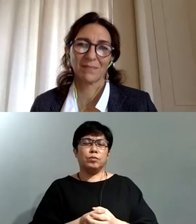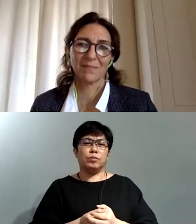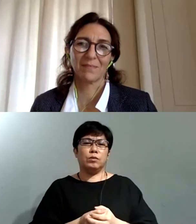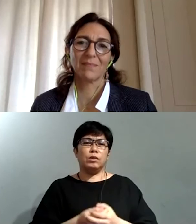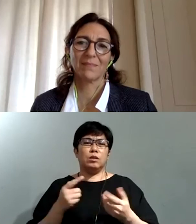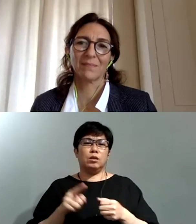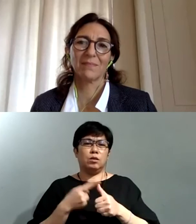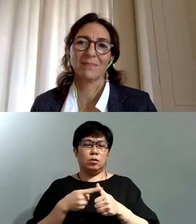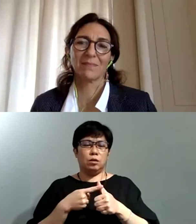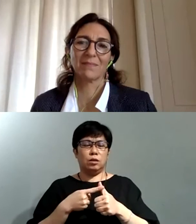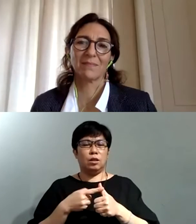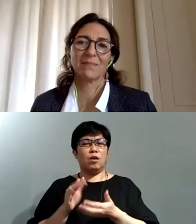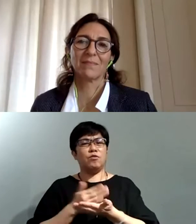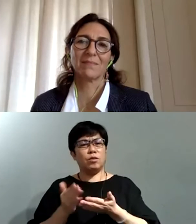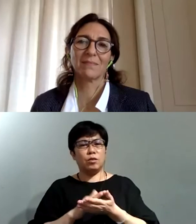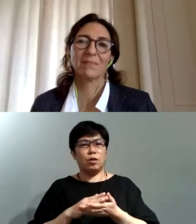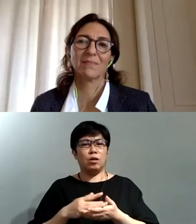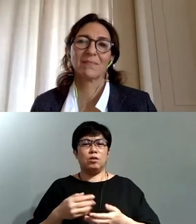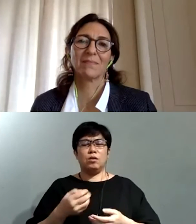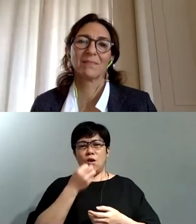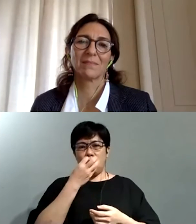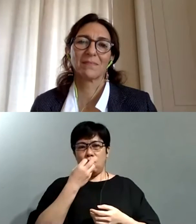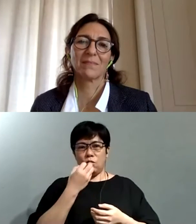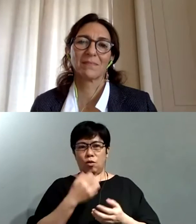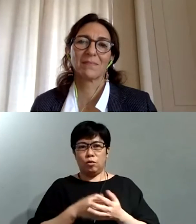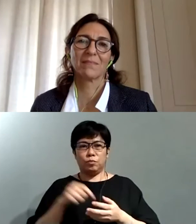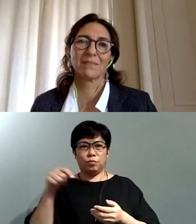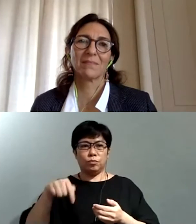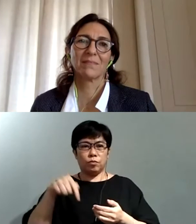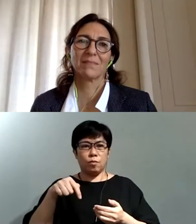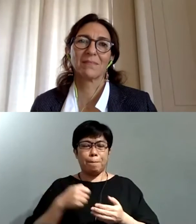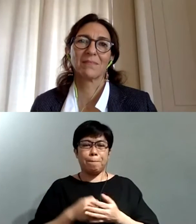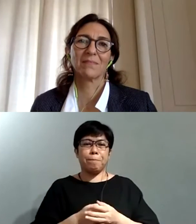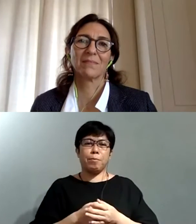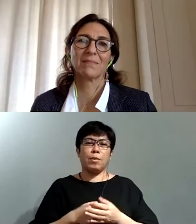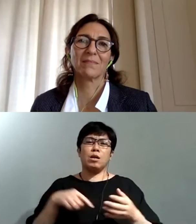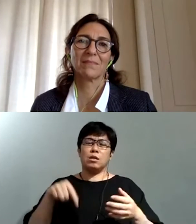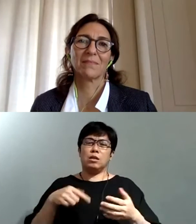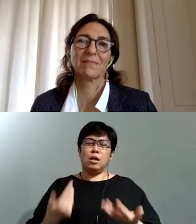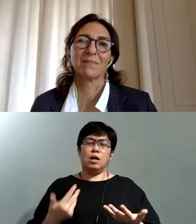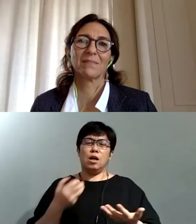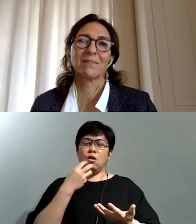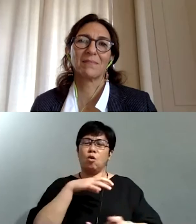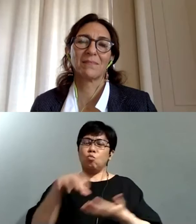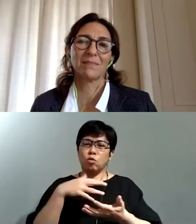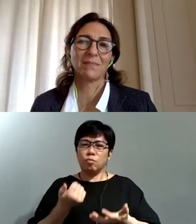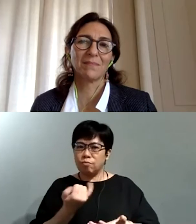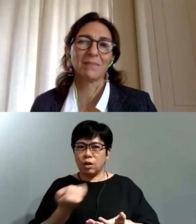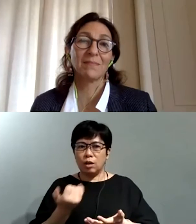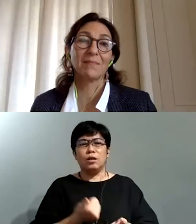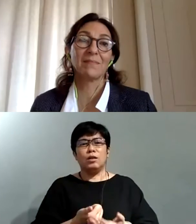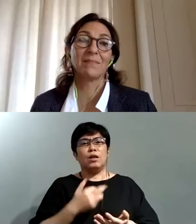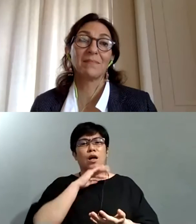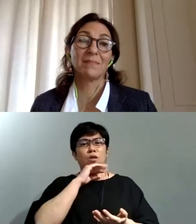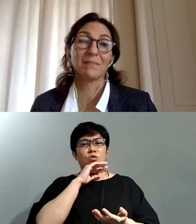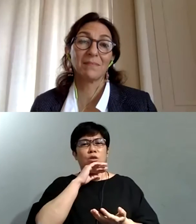chaotic situation? If you pay attention to the news, if you are looking into what had happened in Hong